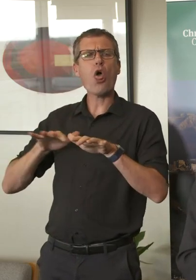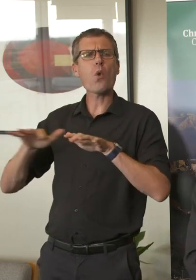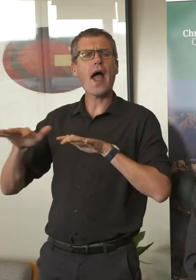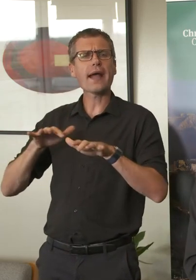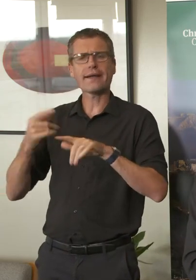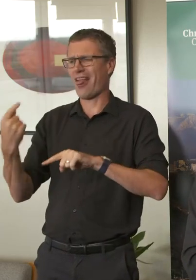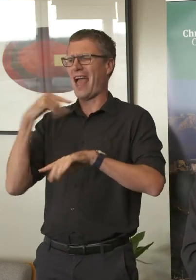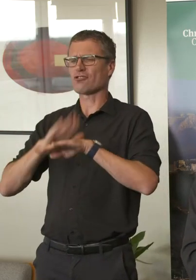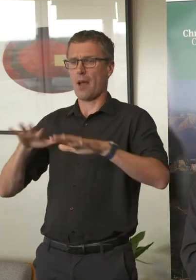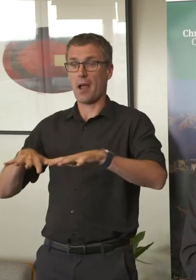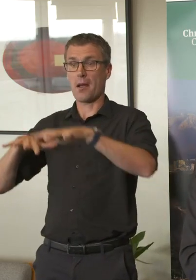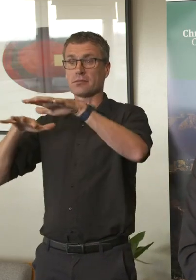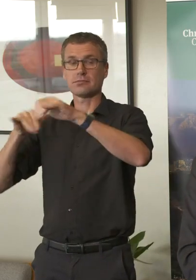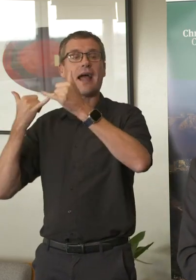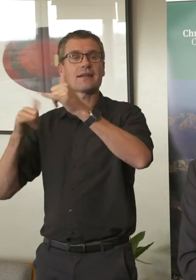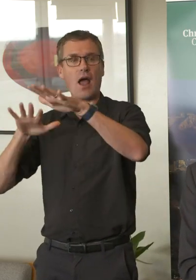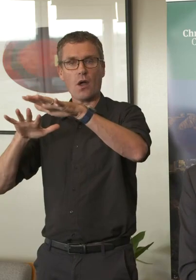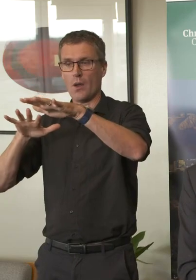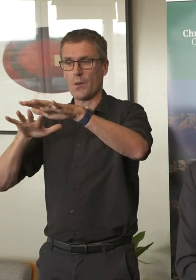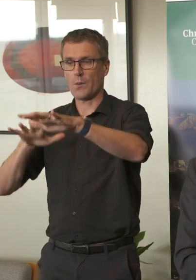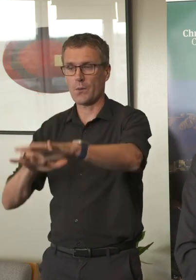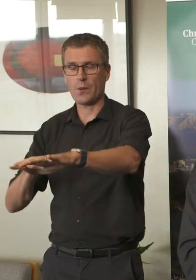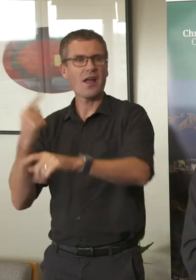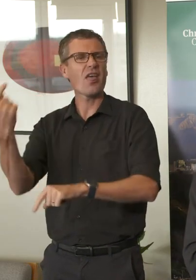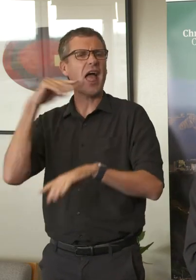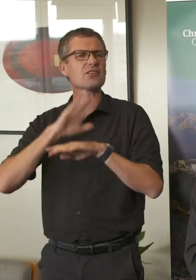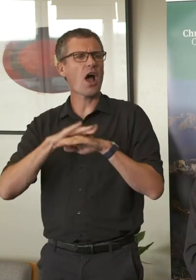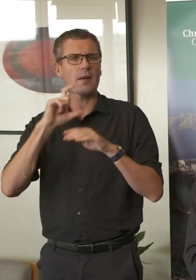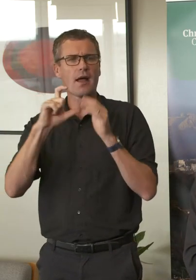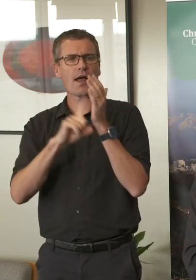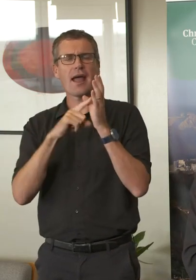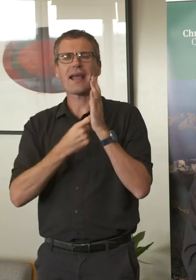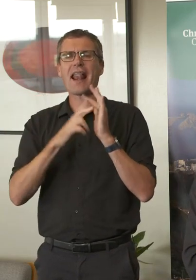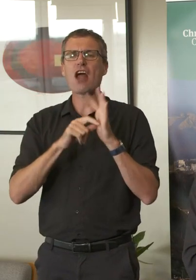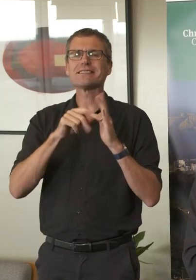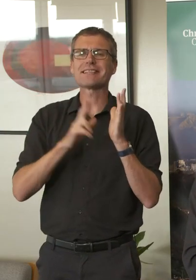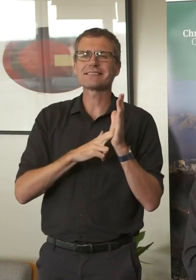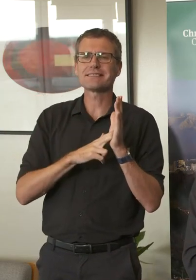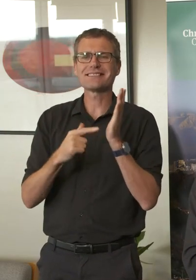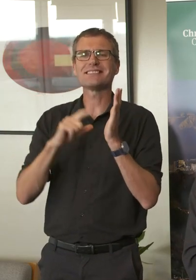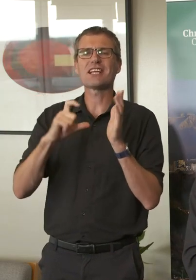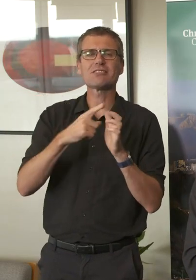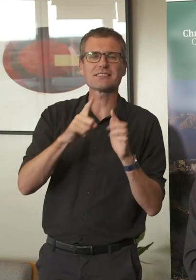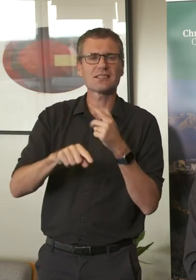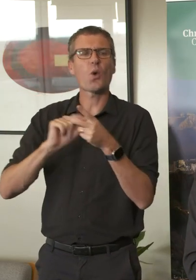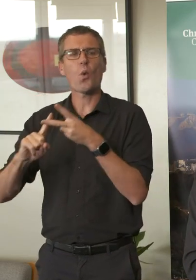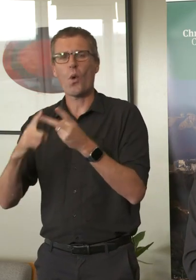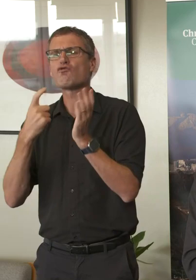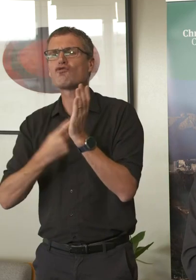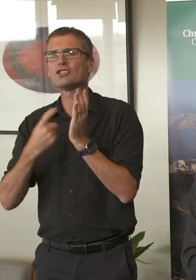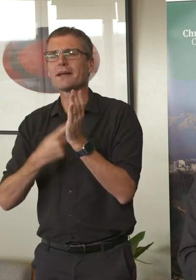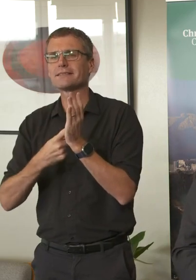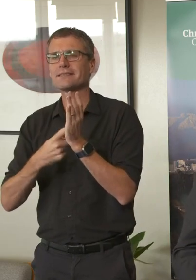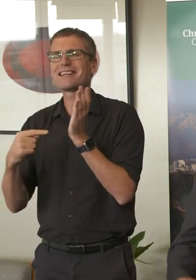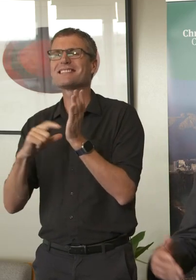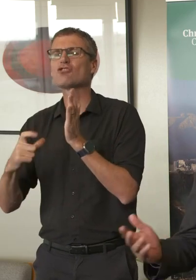of sunk a bit, we had a lot of houses on Clarendon Terrace and Richardson Terrace. They were always our faithful ones that would always flood.